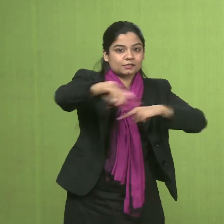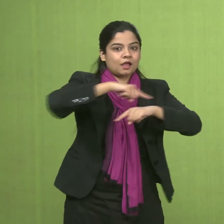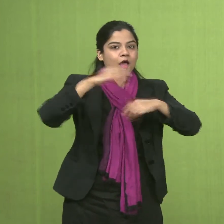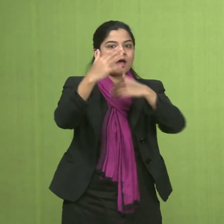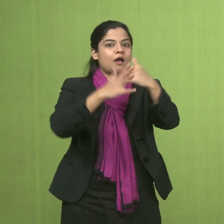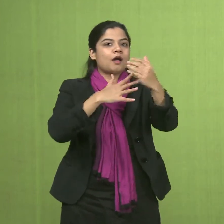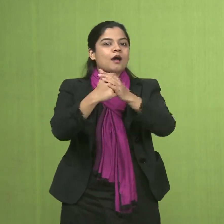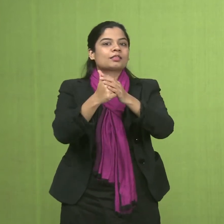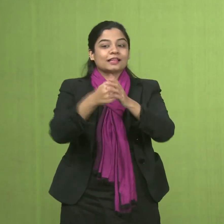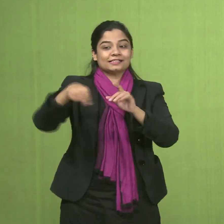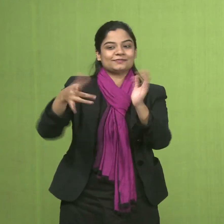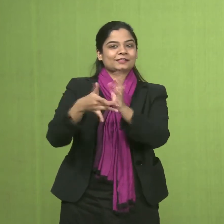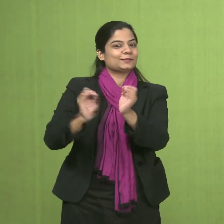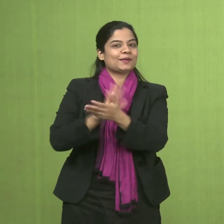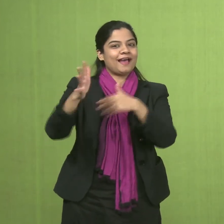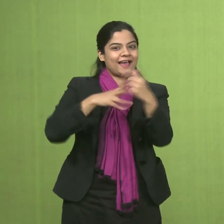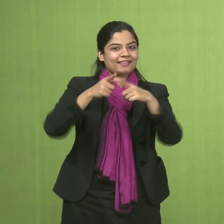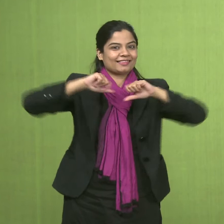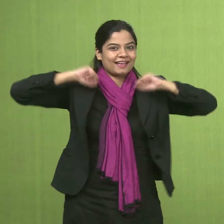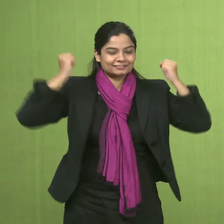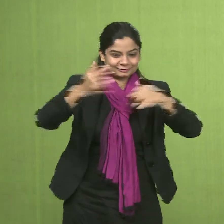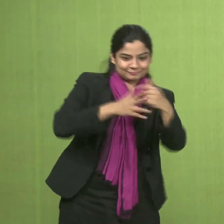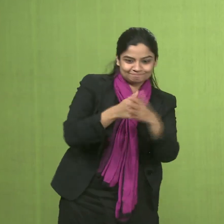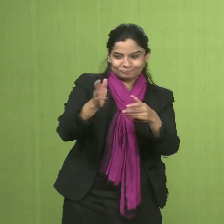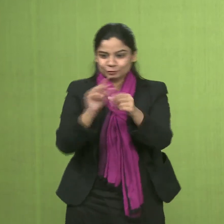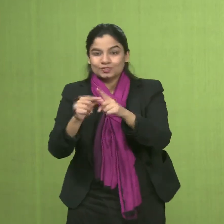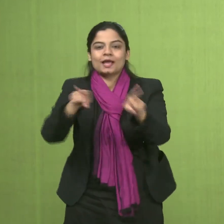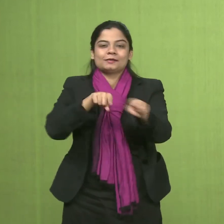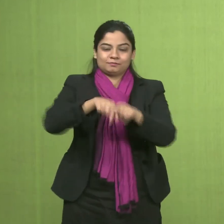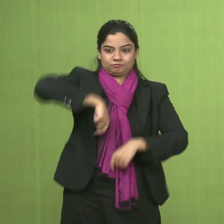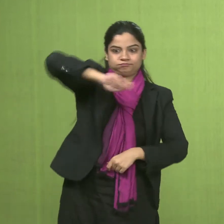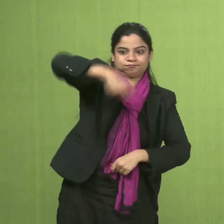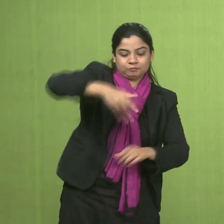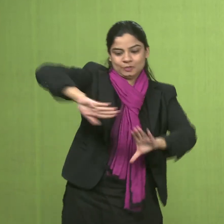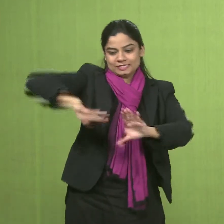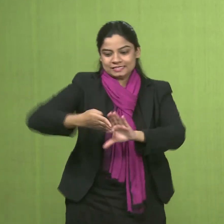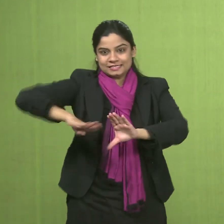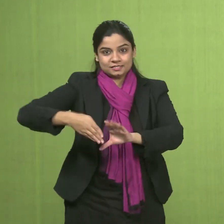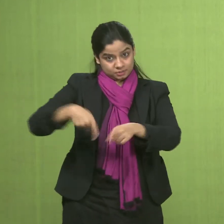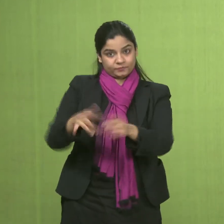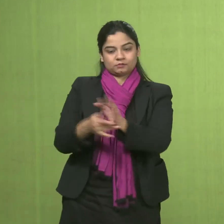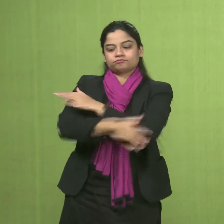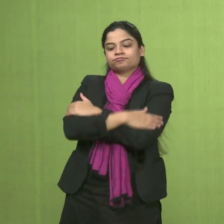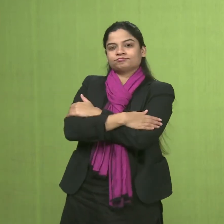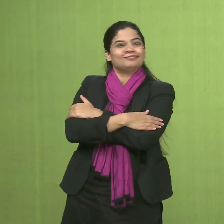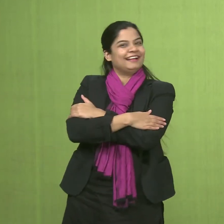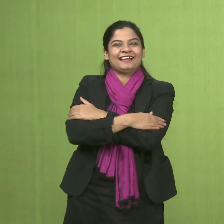they are manually operated. You have to use your hands and you have to use it yourself. For example, cleaning the